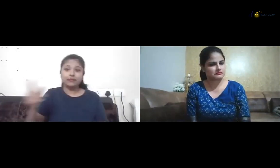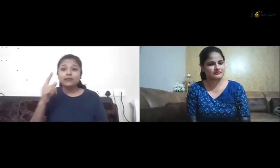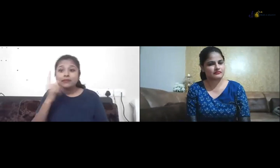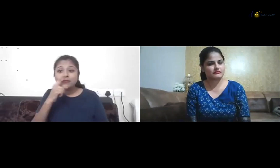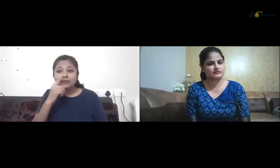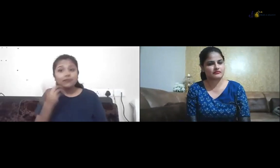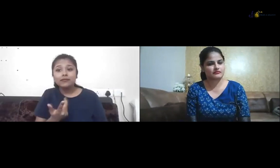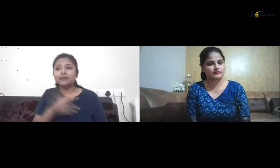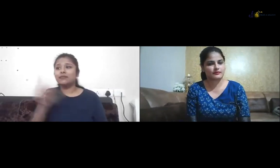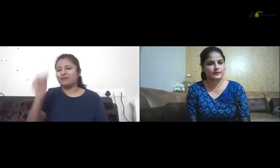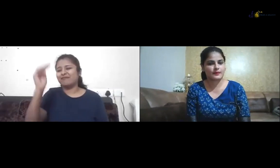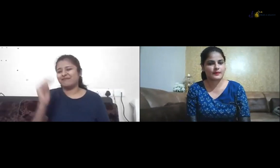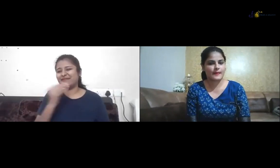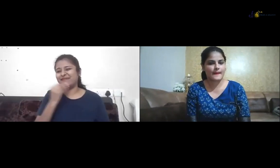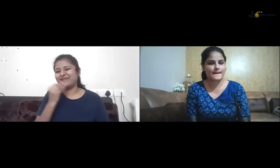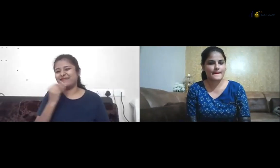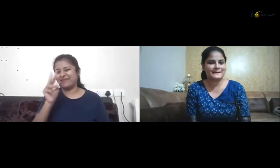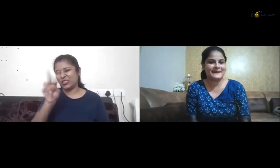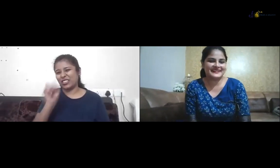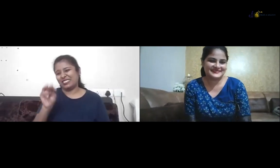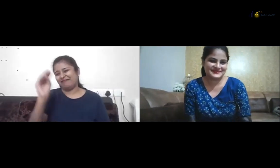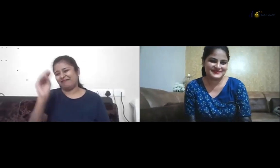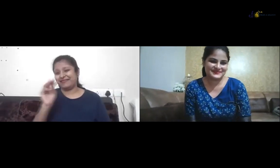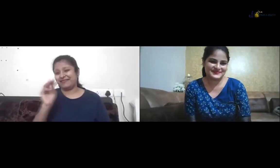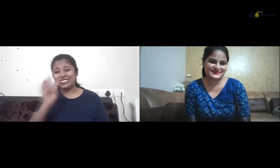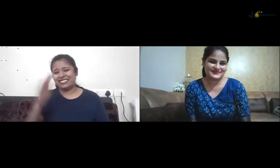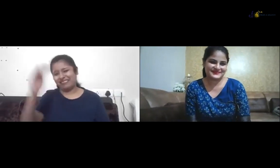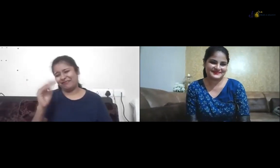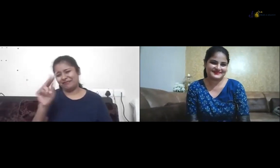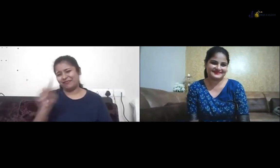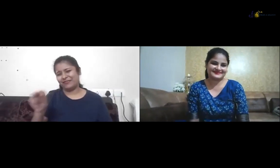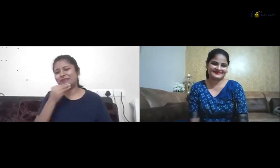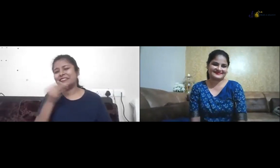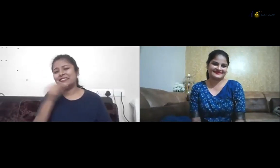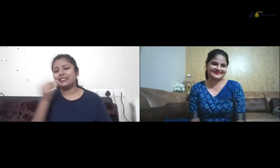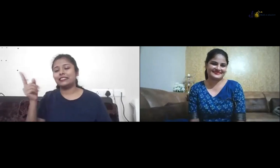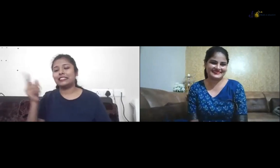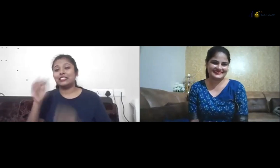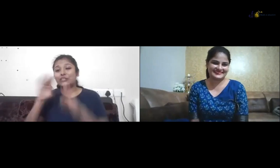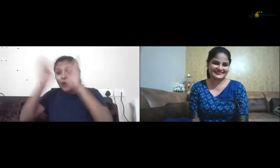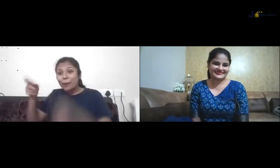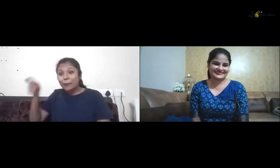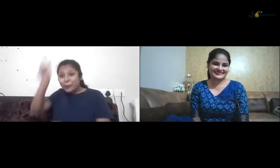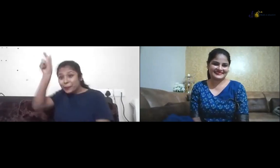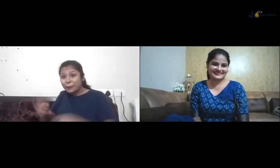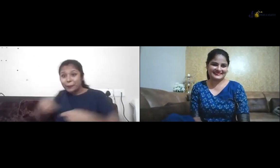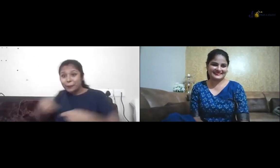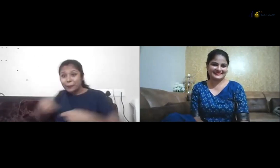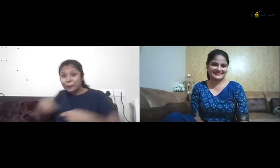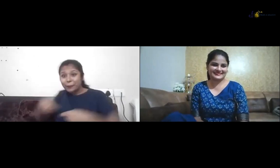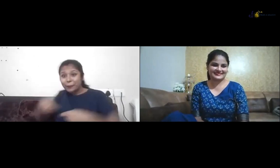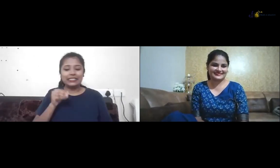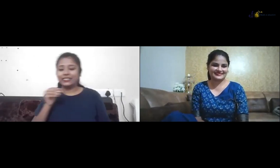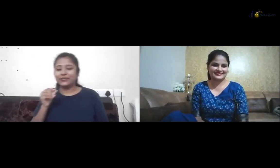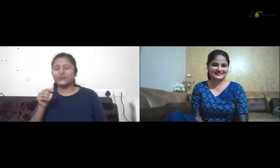this. So I want to do it. Then I leave it. So what about being a woman? Please, can you give me the bar? So I will start the bargaining. And so that